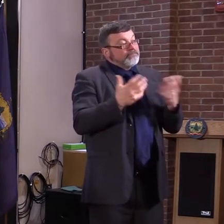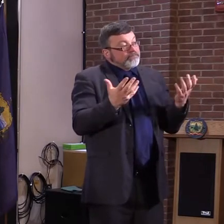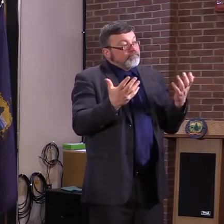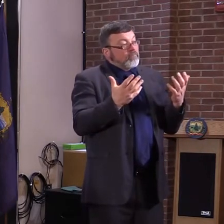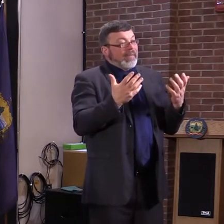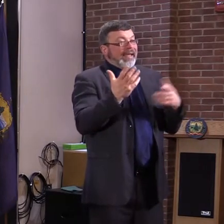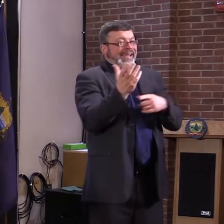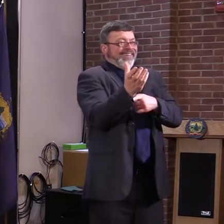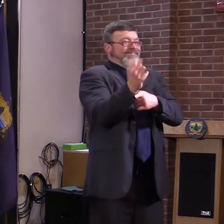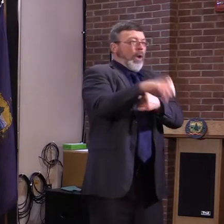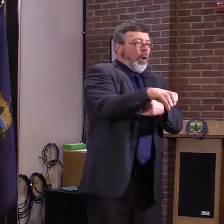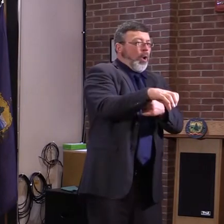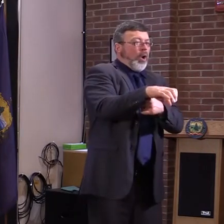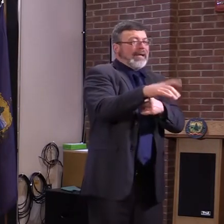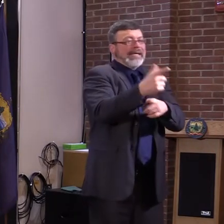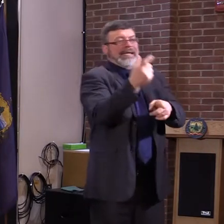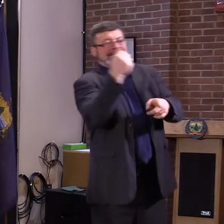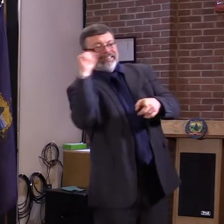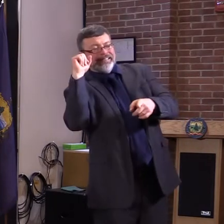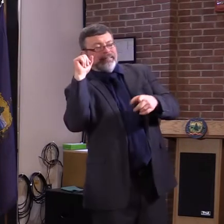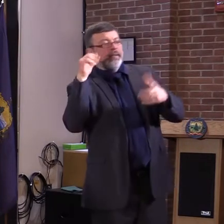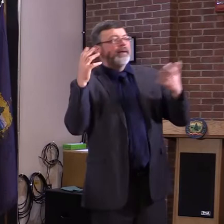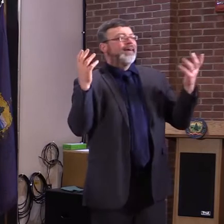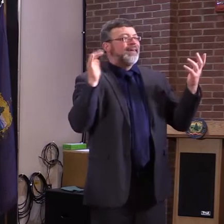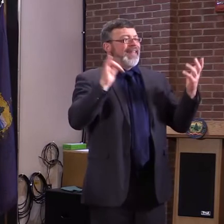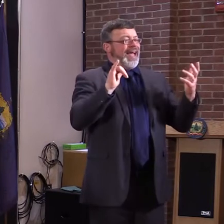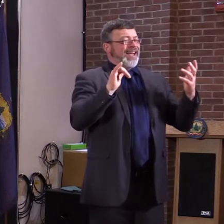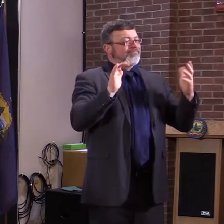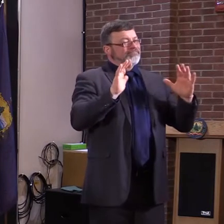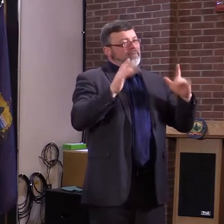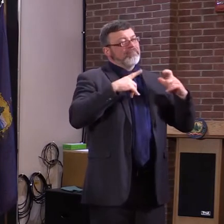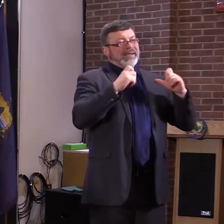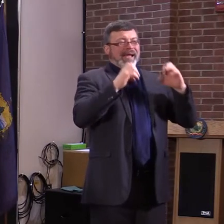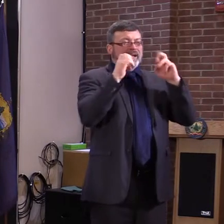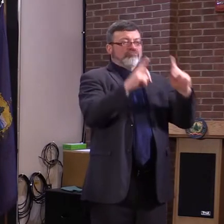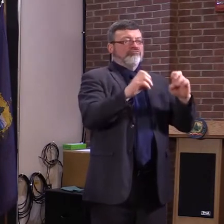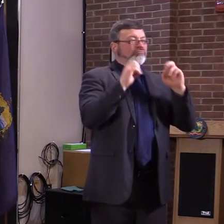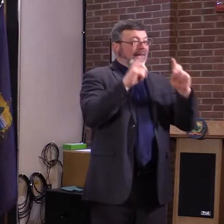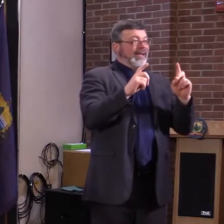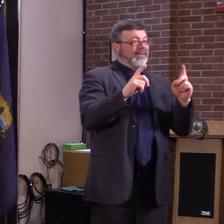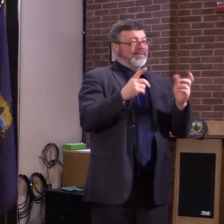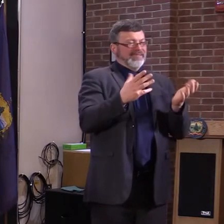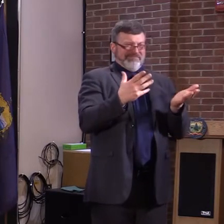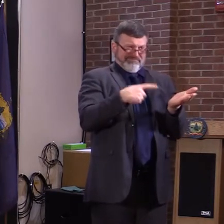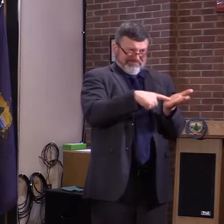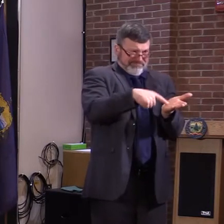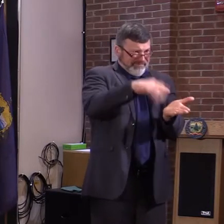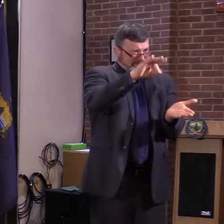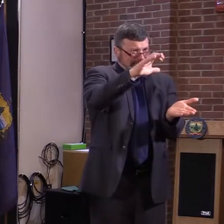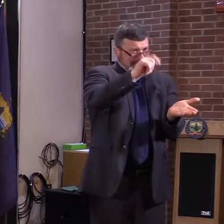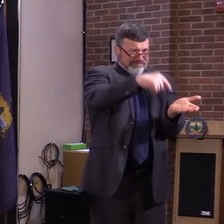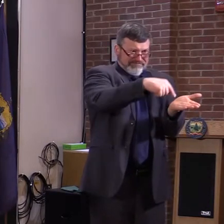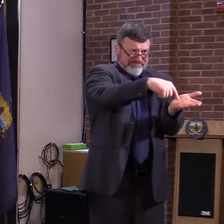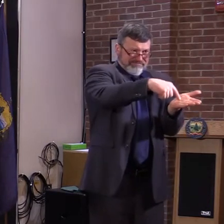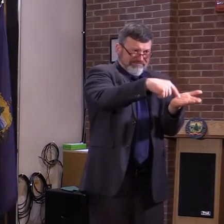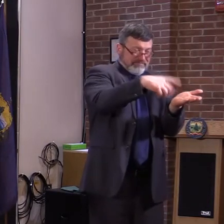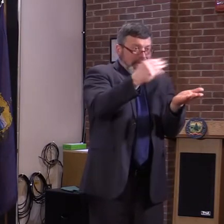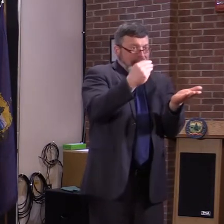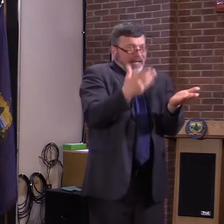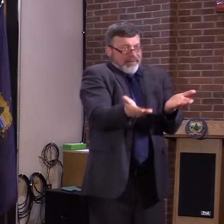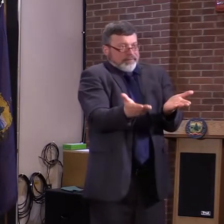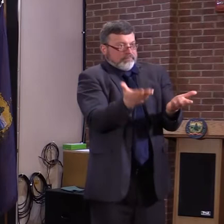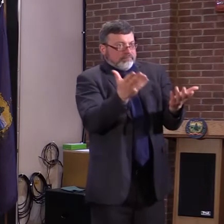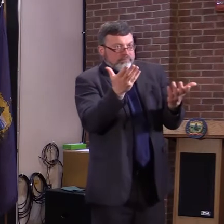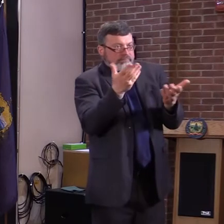resisted. We want to educate and promote and have them available for people to make the right decisions. Thankfully, Vermonters have made the